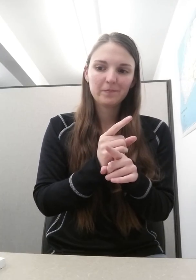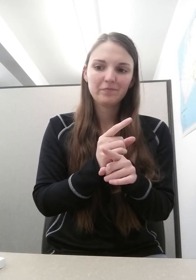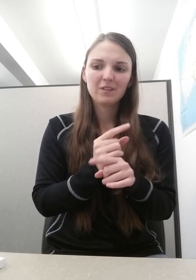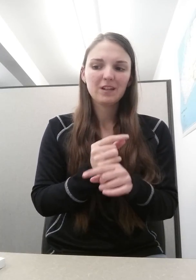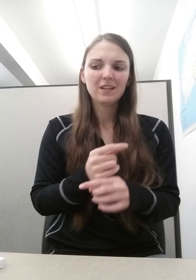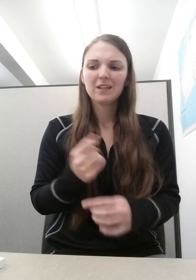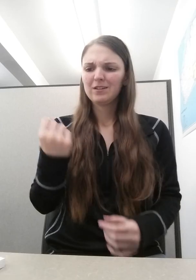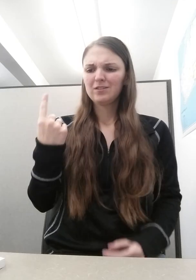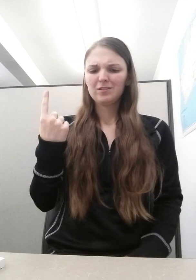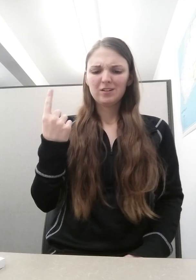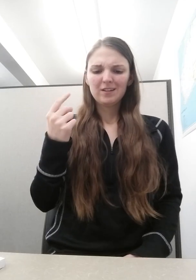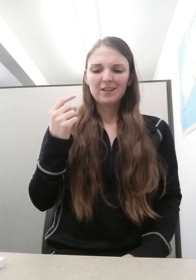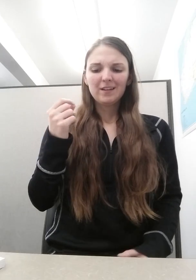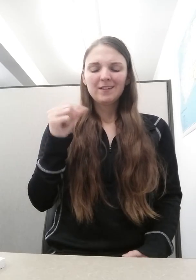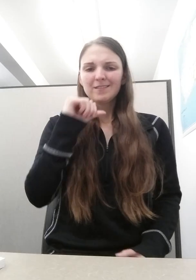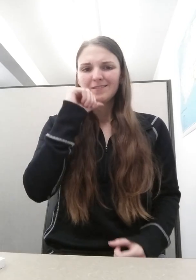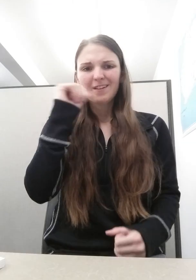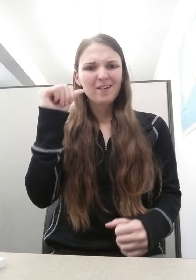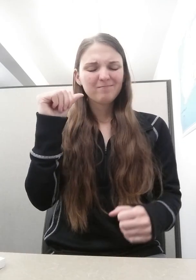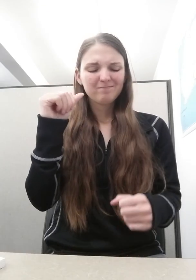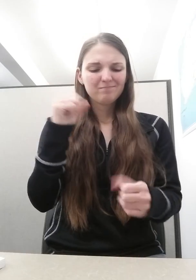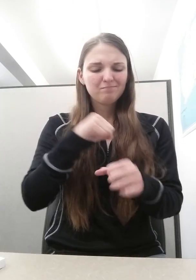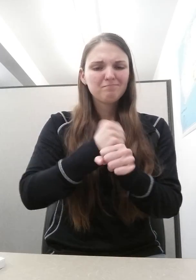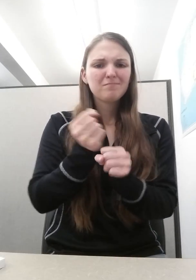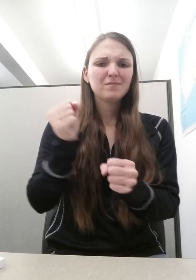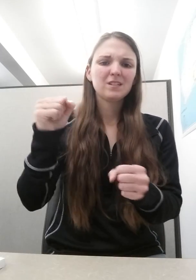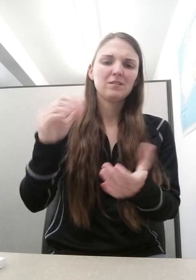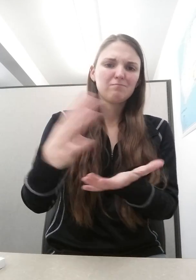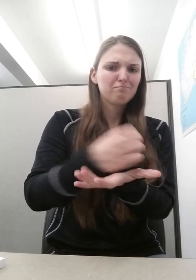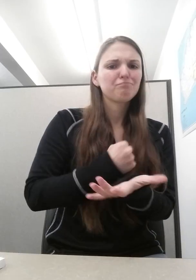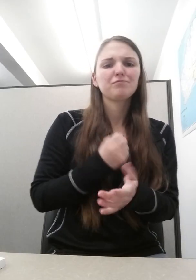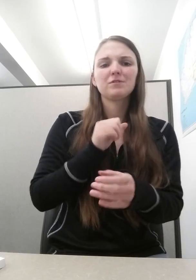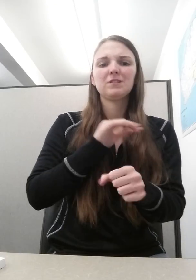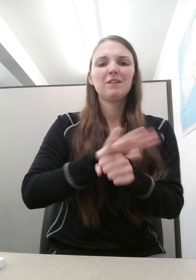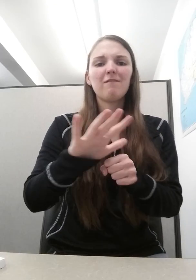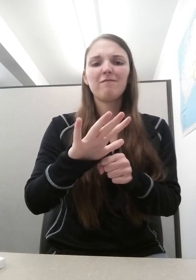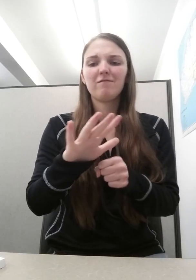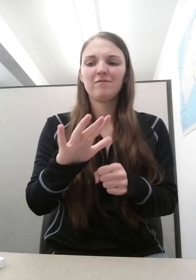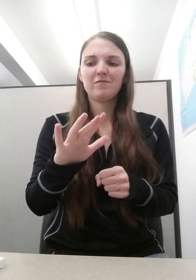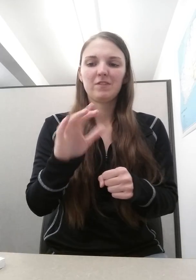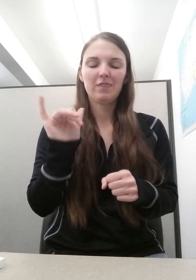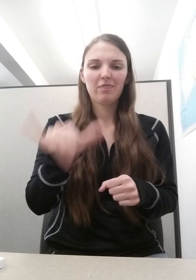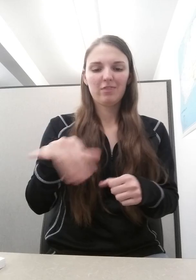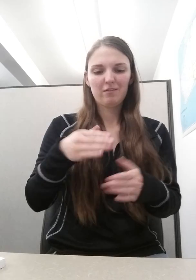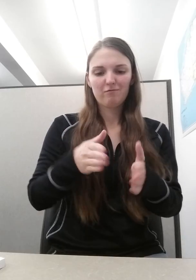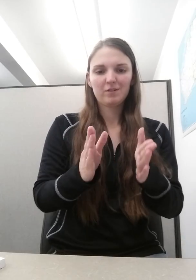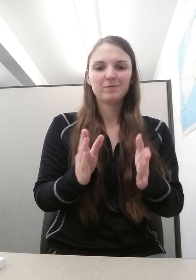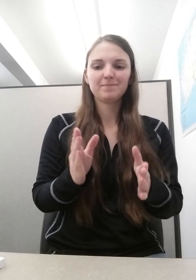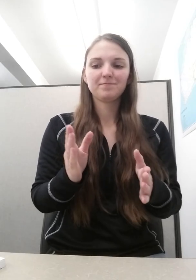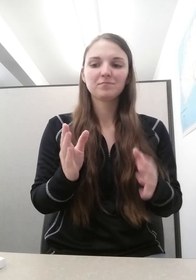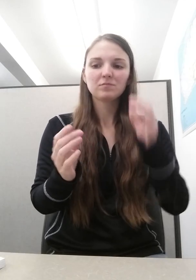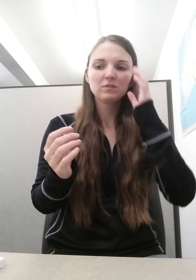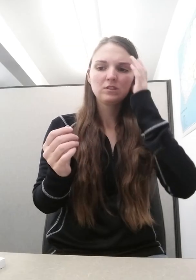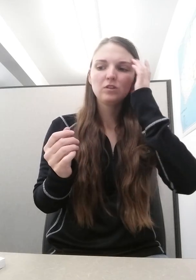for him that he lived next to a market town called Stratford. Now, I know we're talking about 1550, but